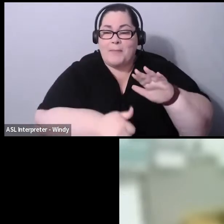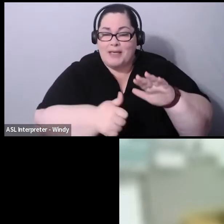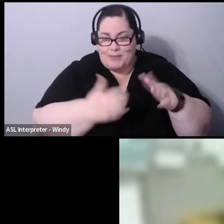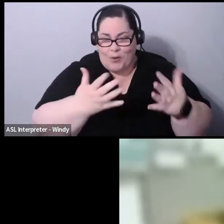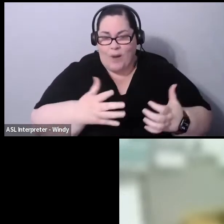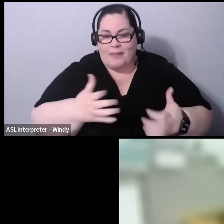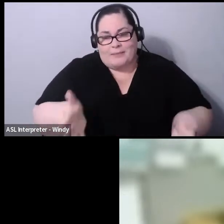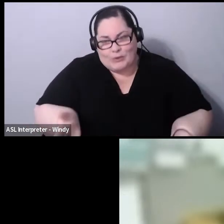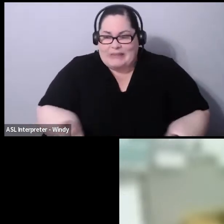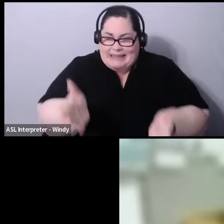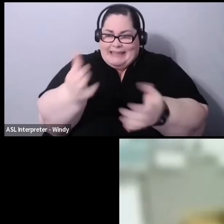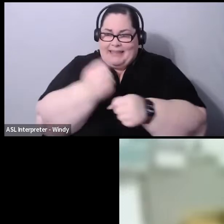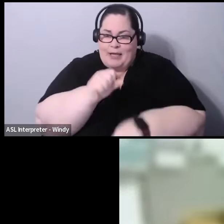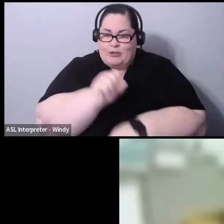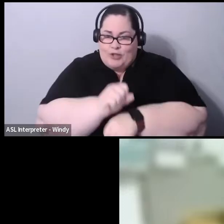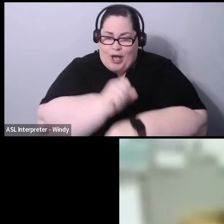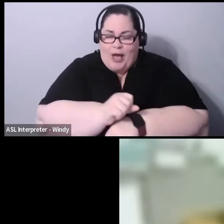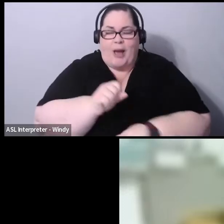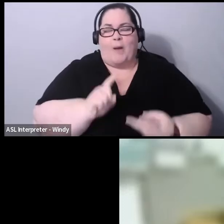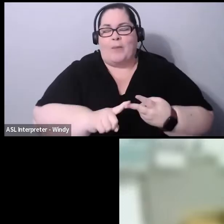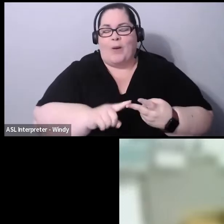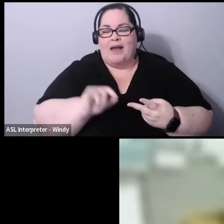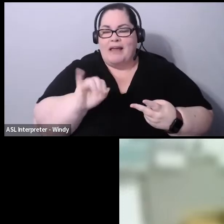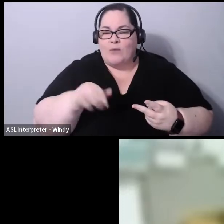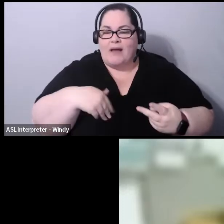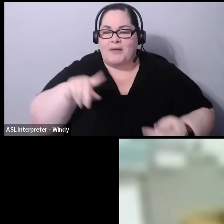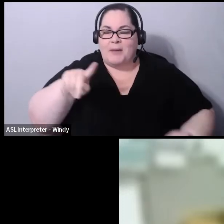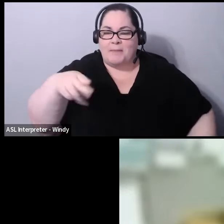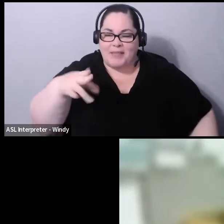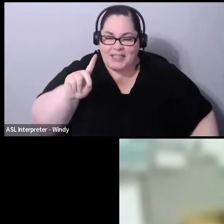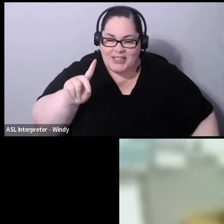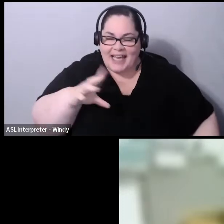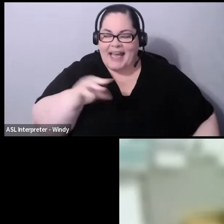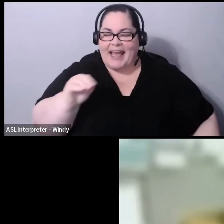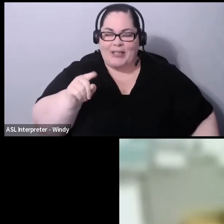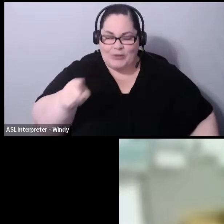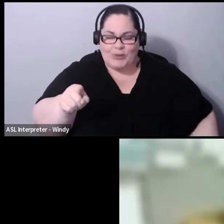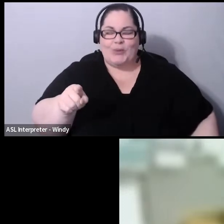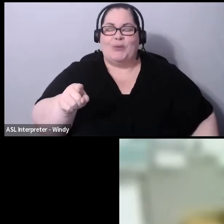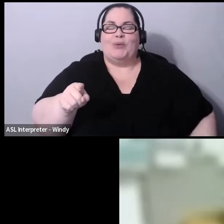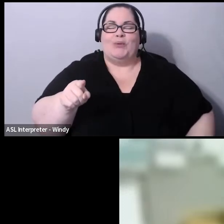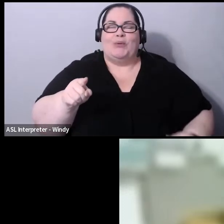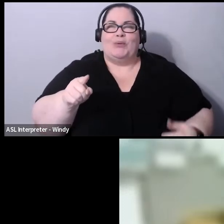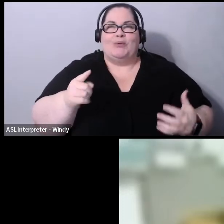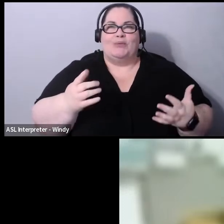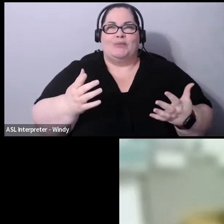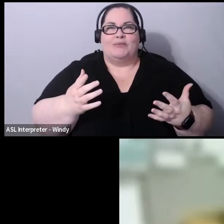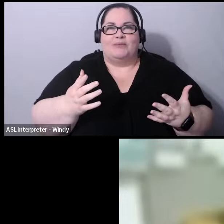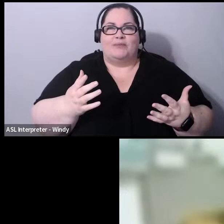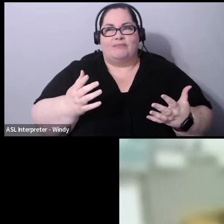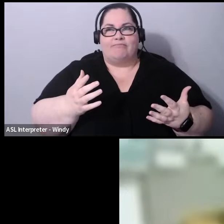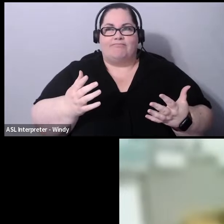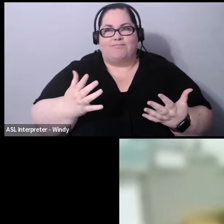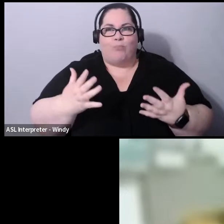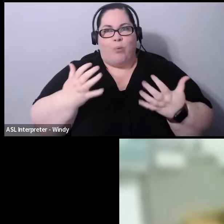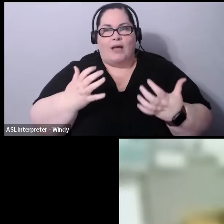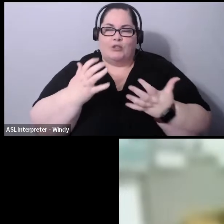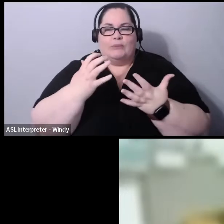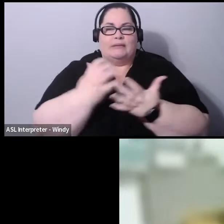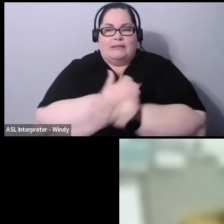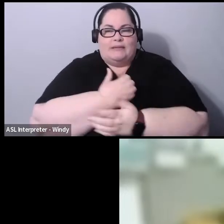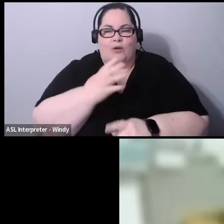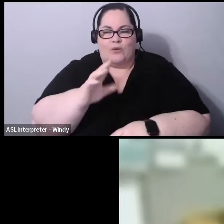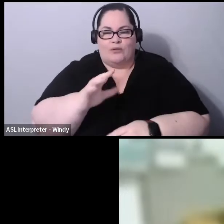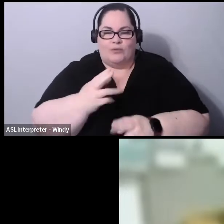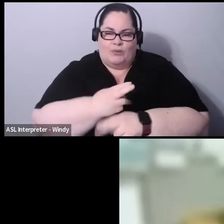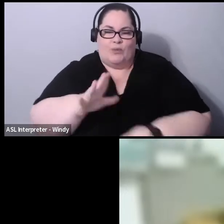first job, or whether you have a PhD and you are looking to leverage that experience